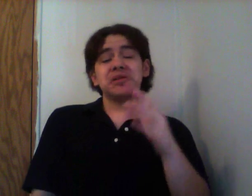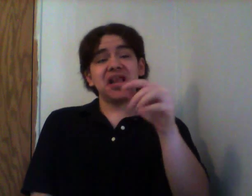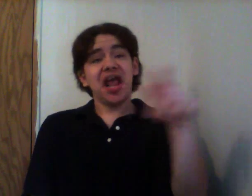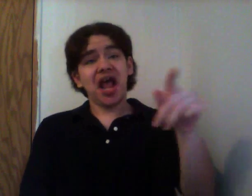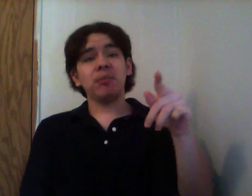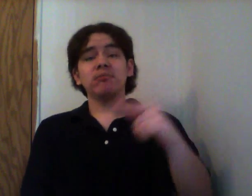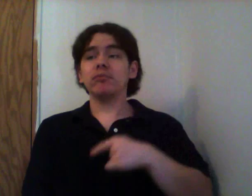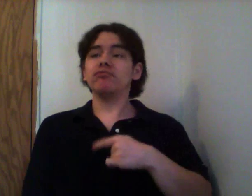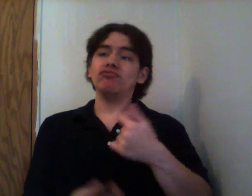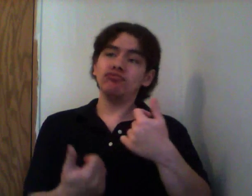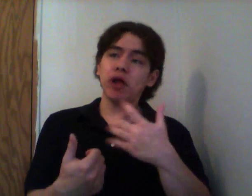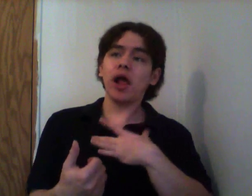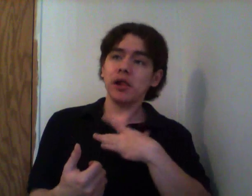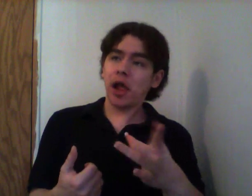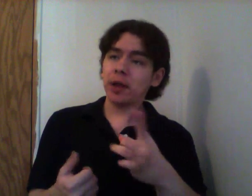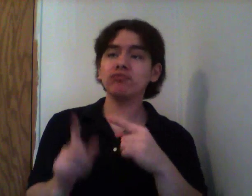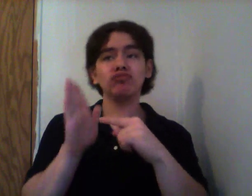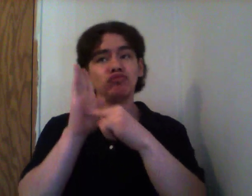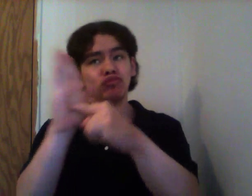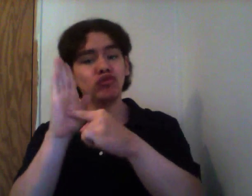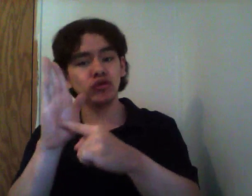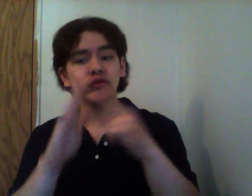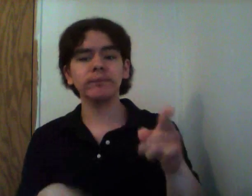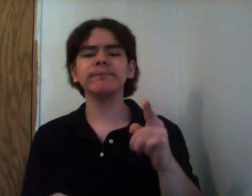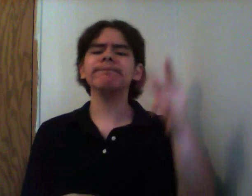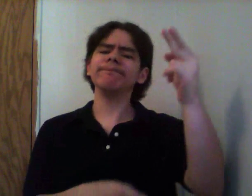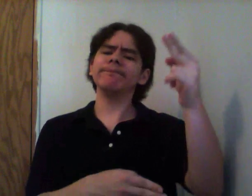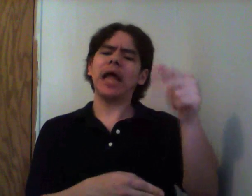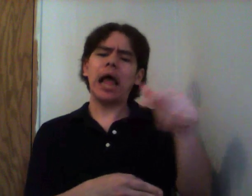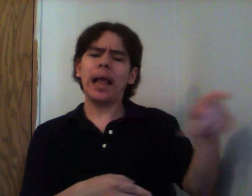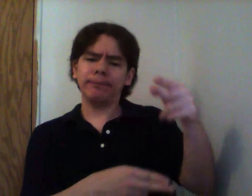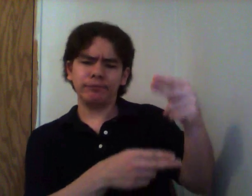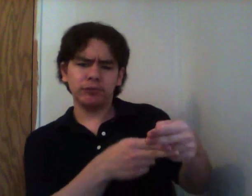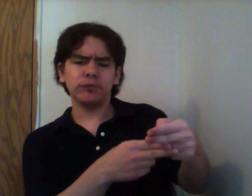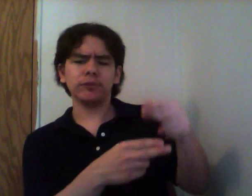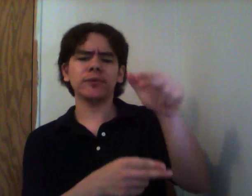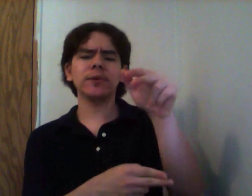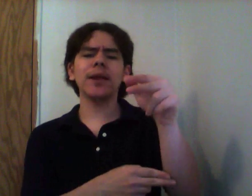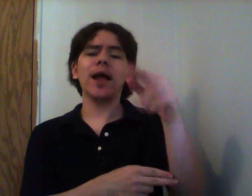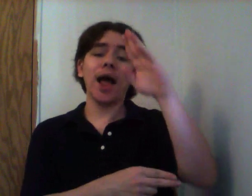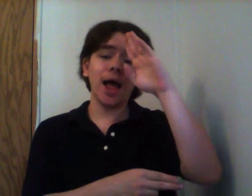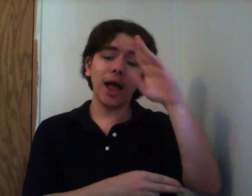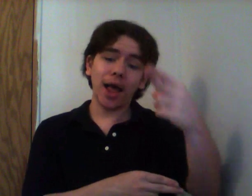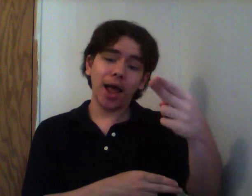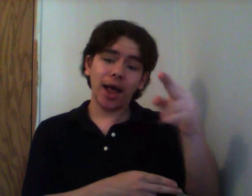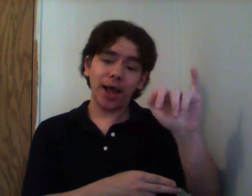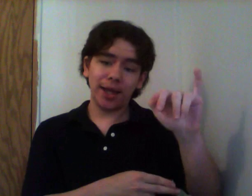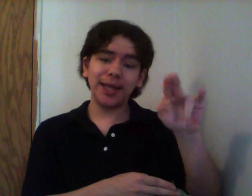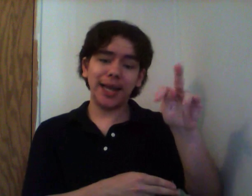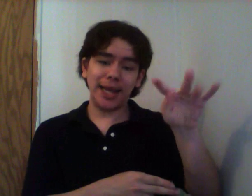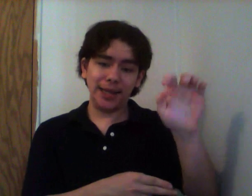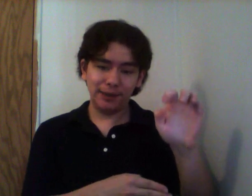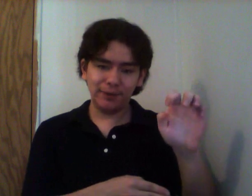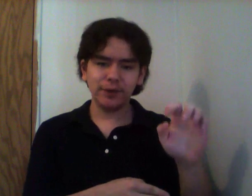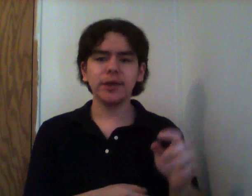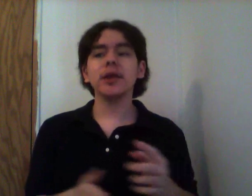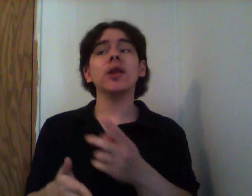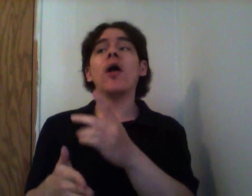So it's called Hi Native, and you can get it for both Android and iPhones. But